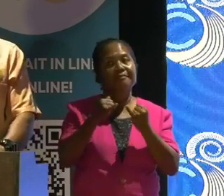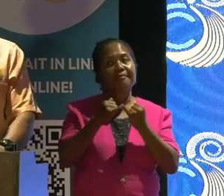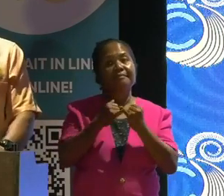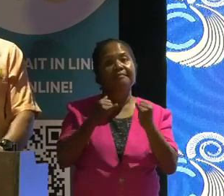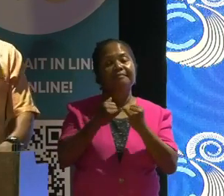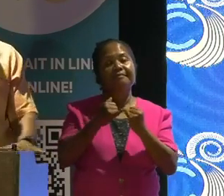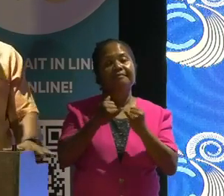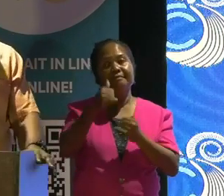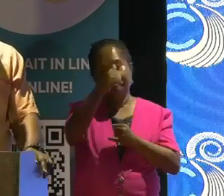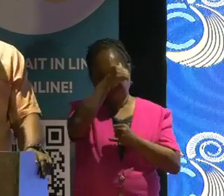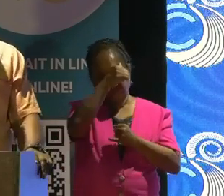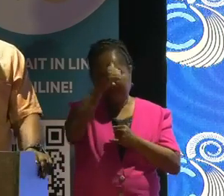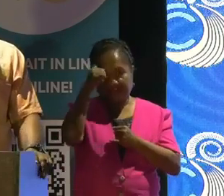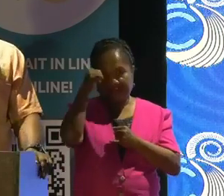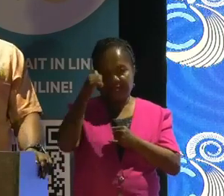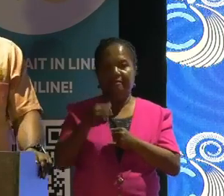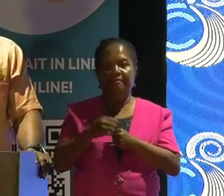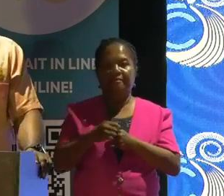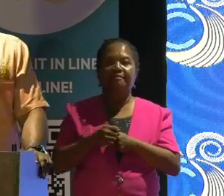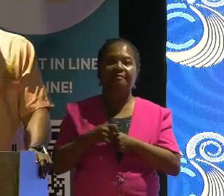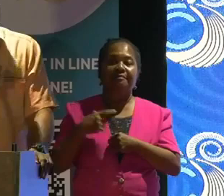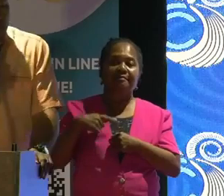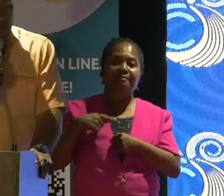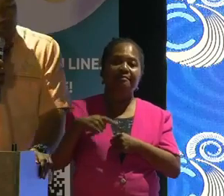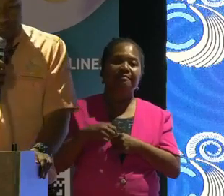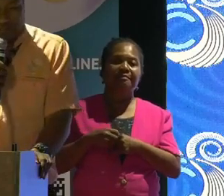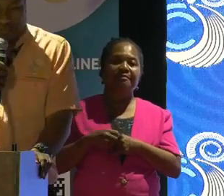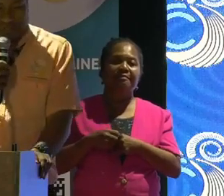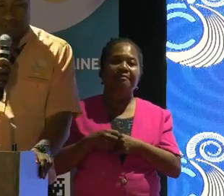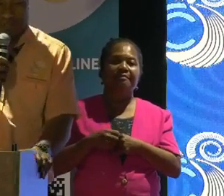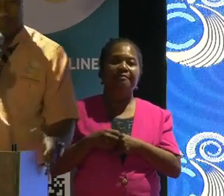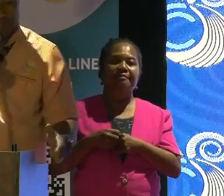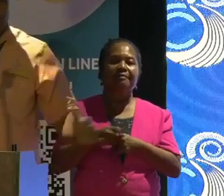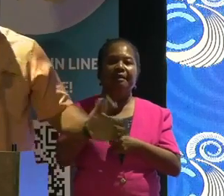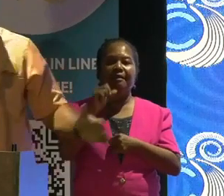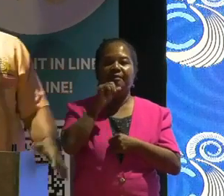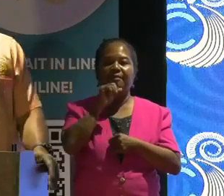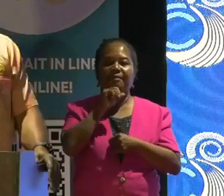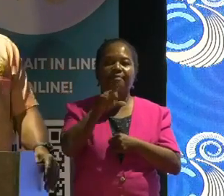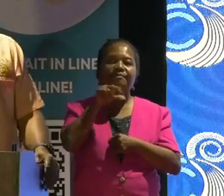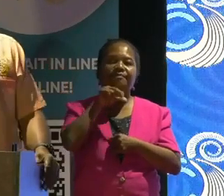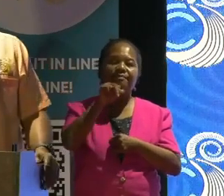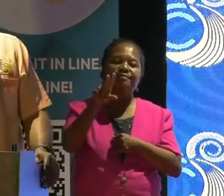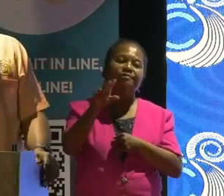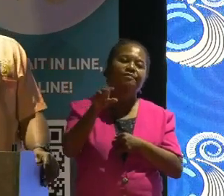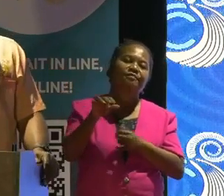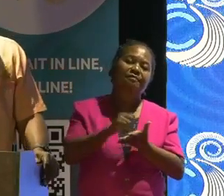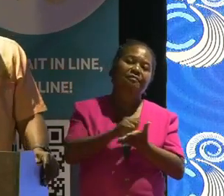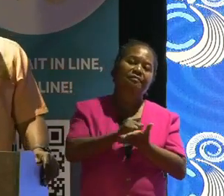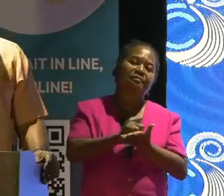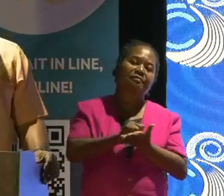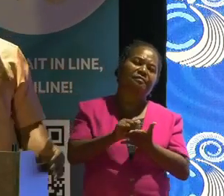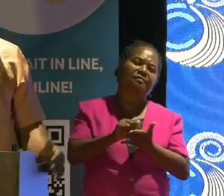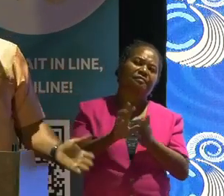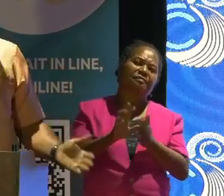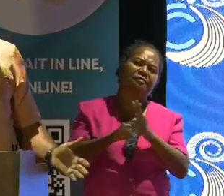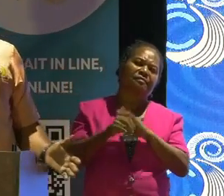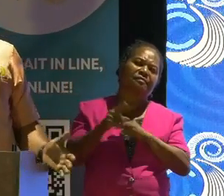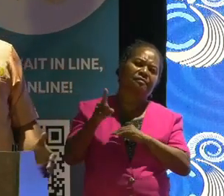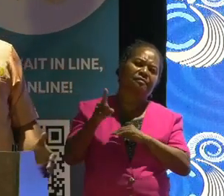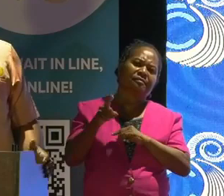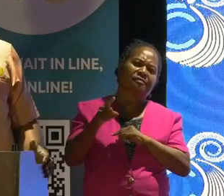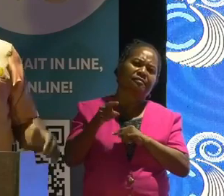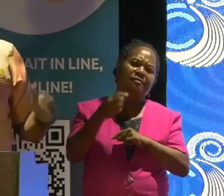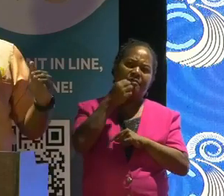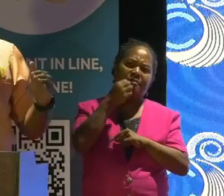very intelligent and clever, and he was barking the number of the questions that